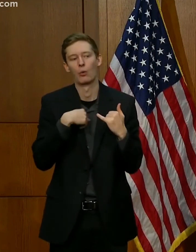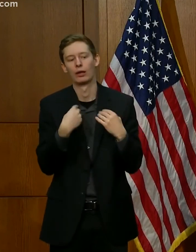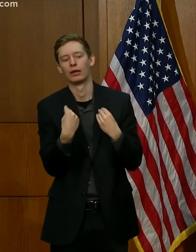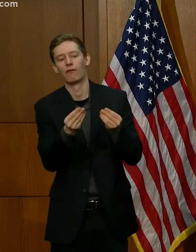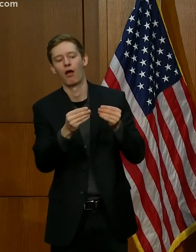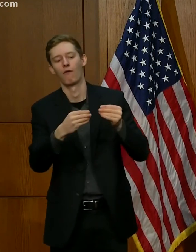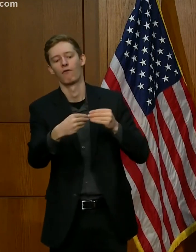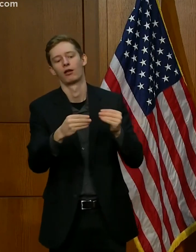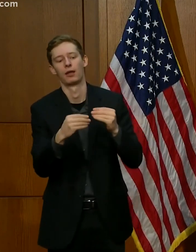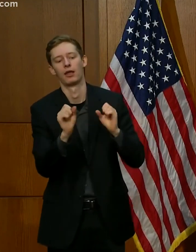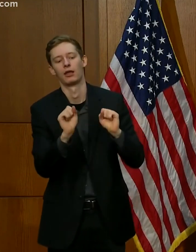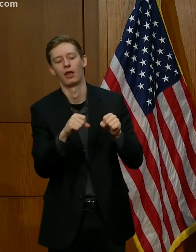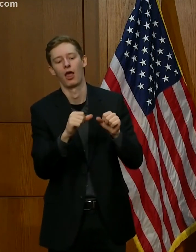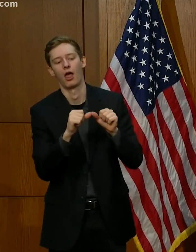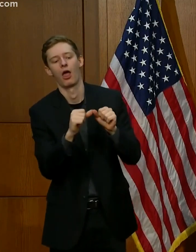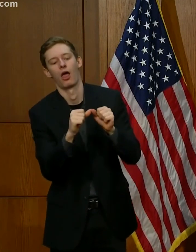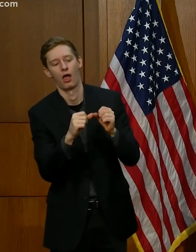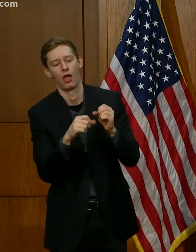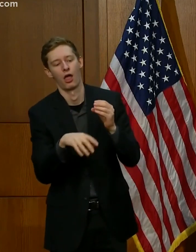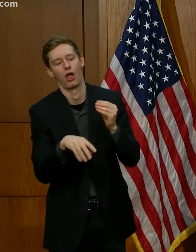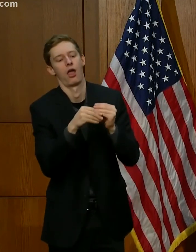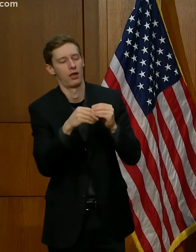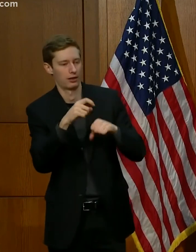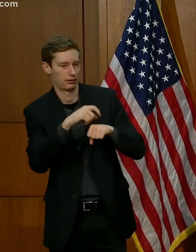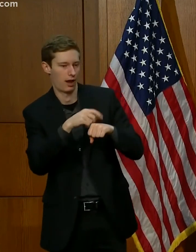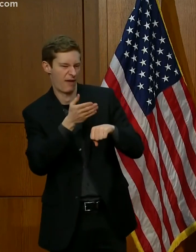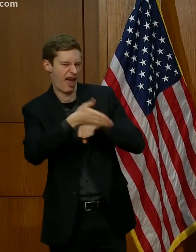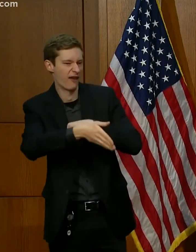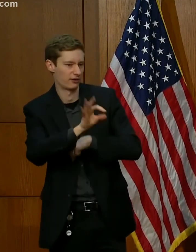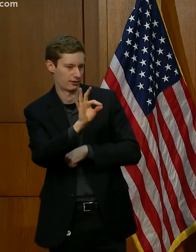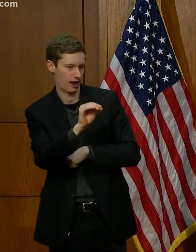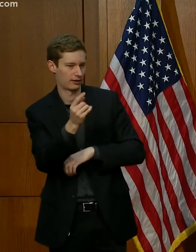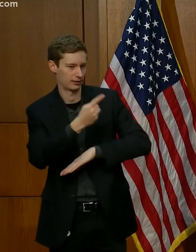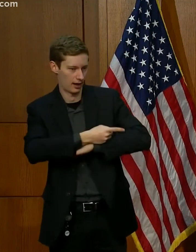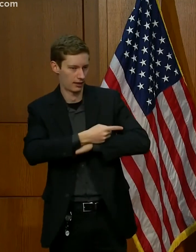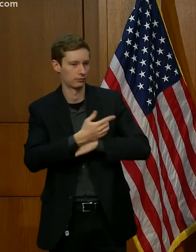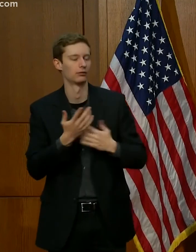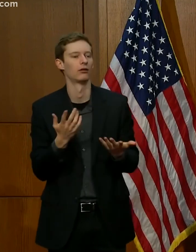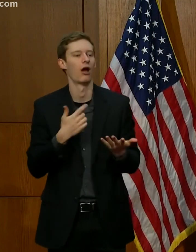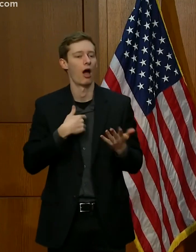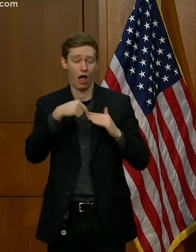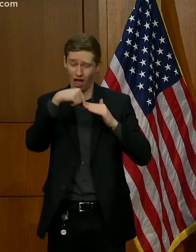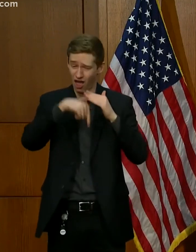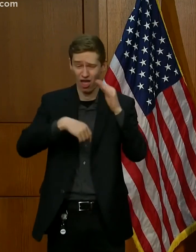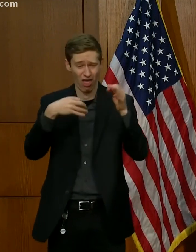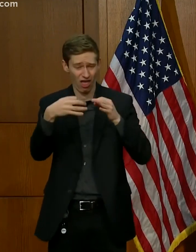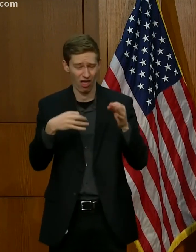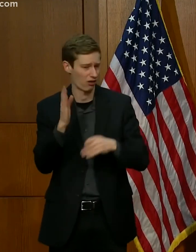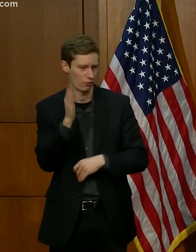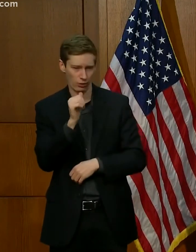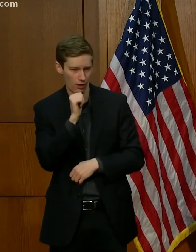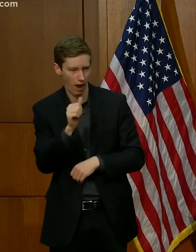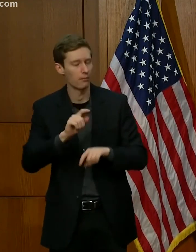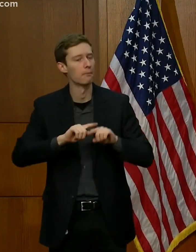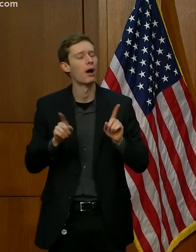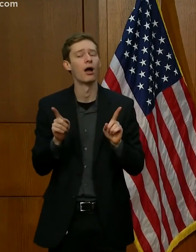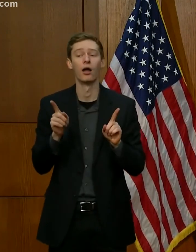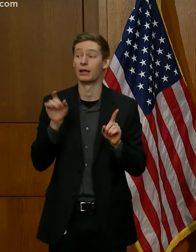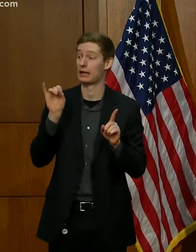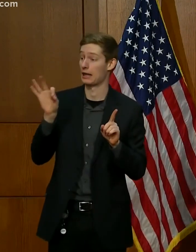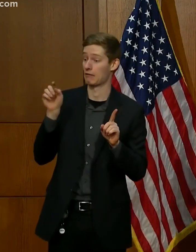while we deal with COVID. And so I won't go into every flexibility, but if school divisions are finding people